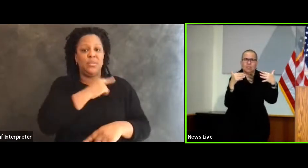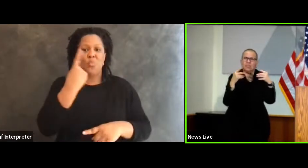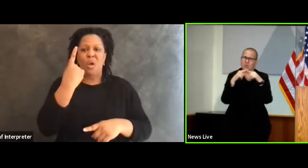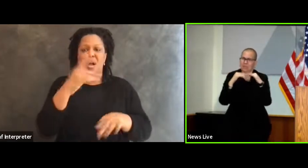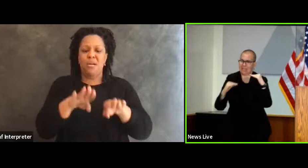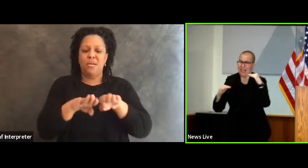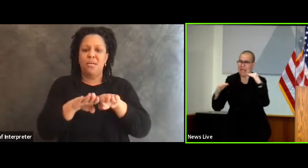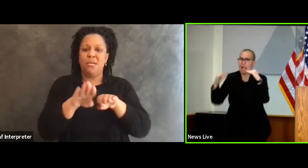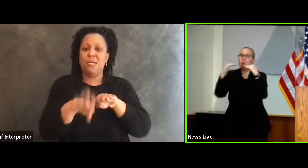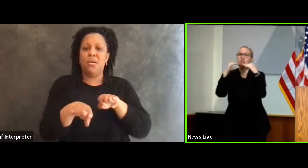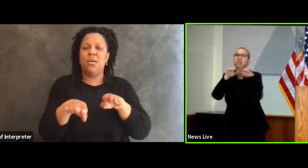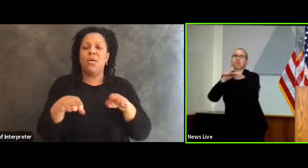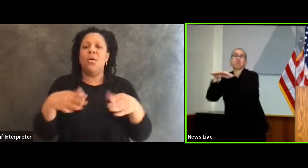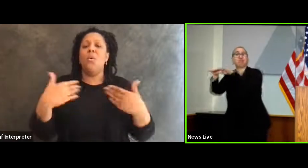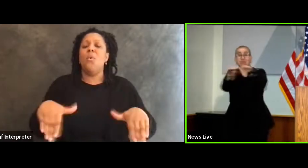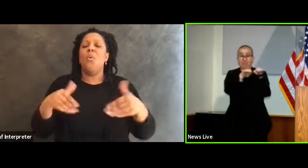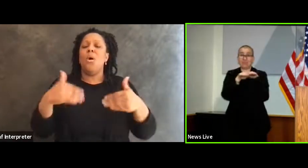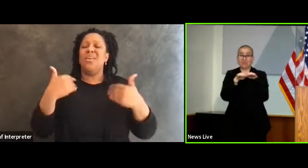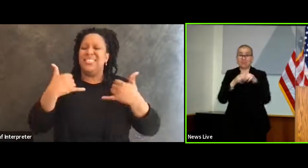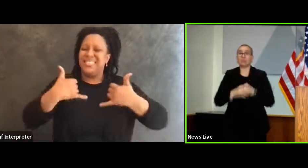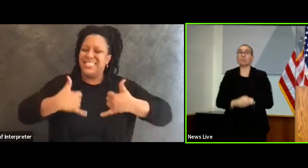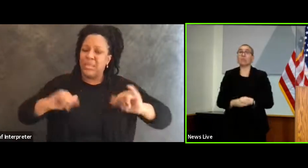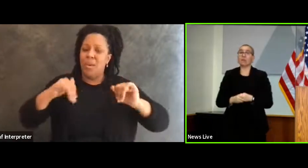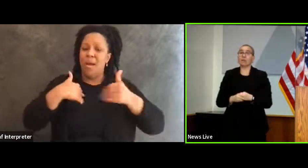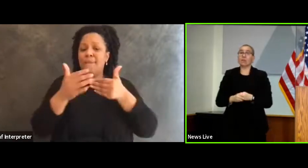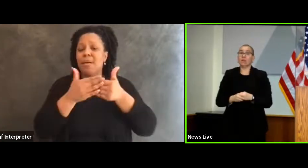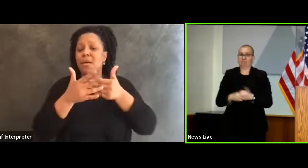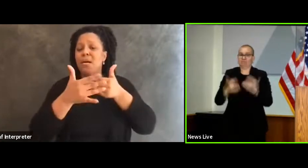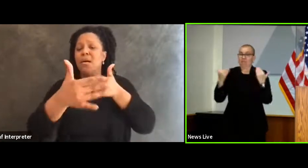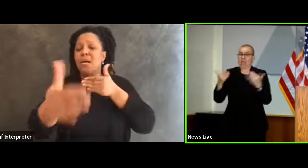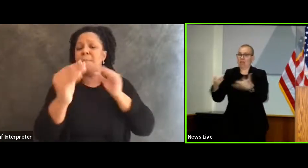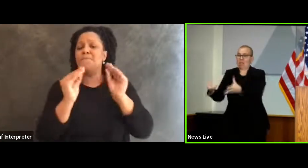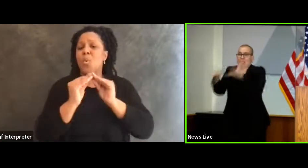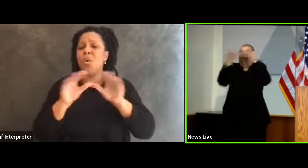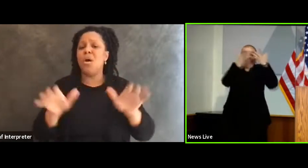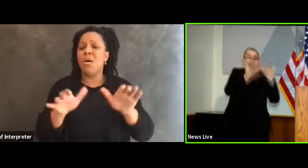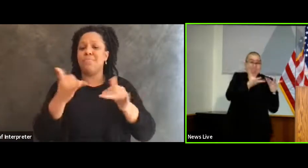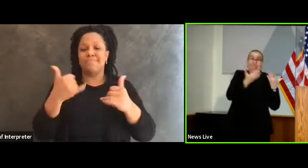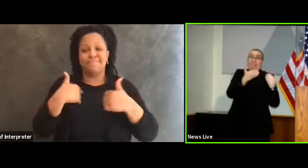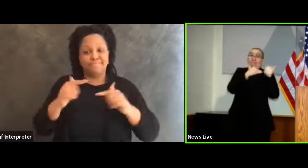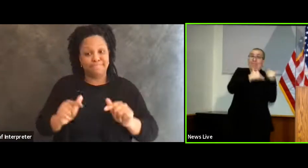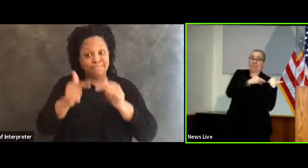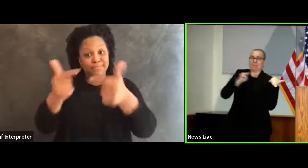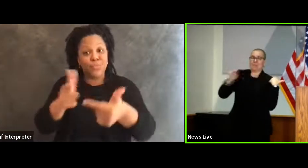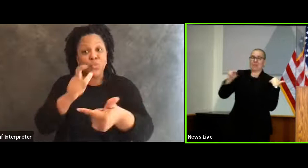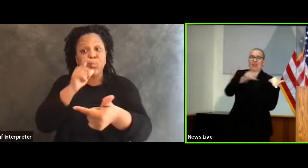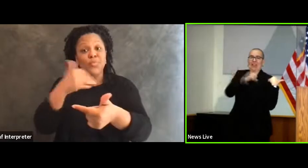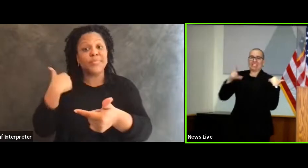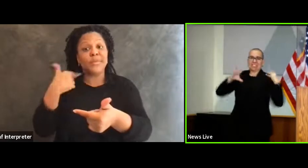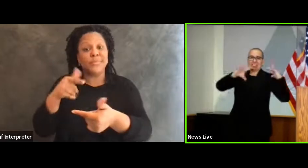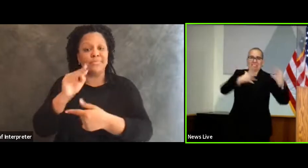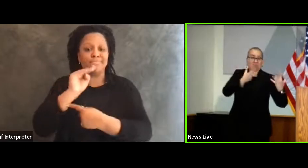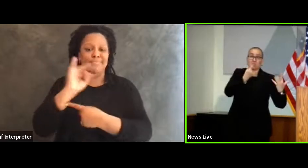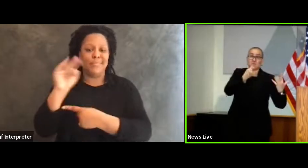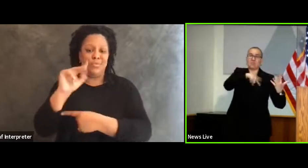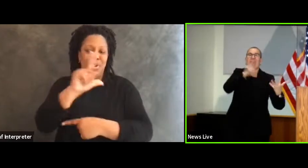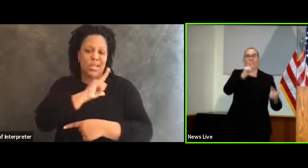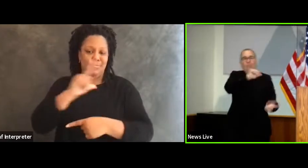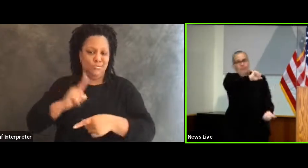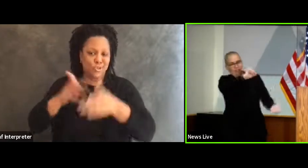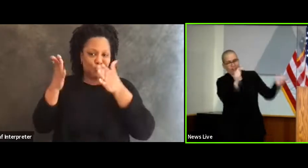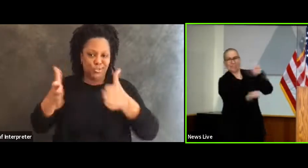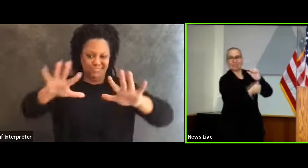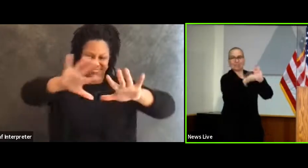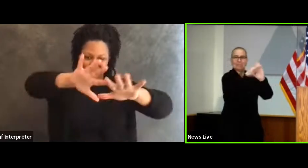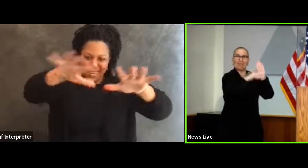in the court of the Minnesota legislature. We must address police reform immediately because every Minnesotan, regardless